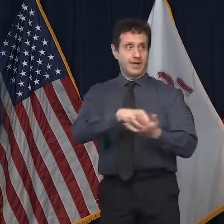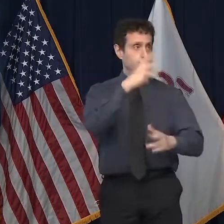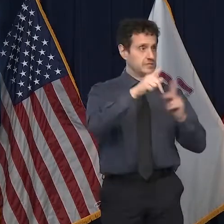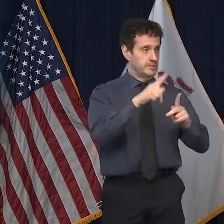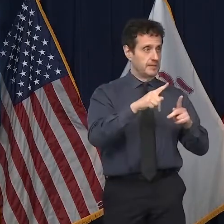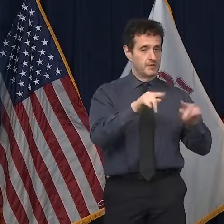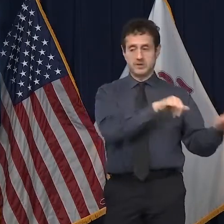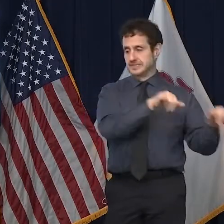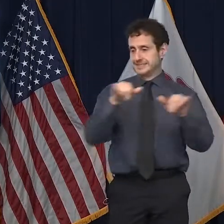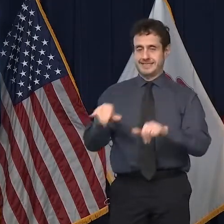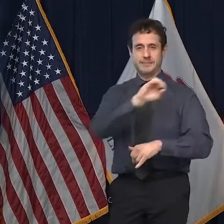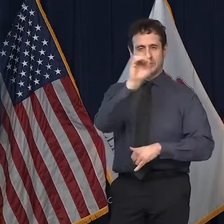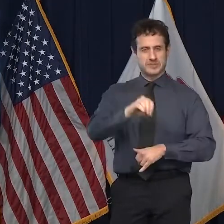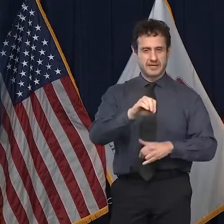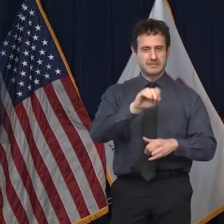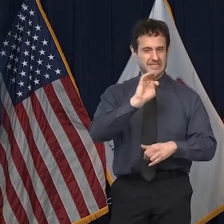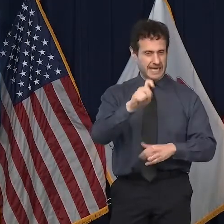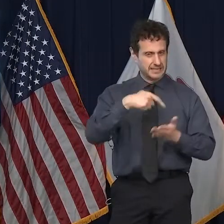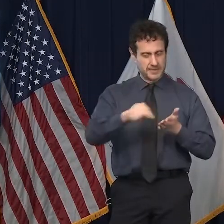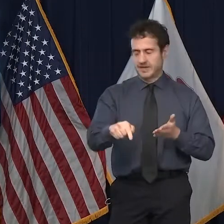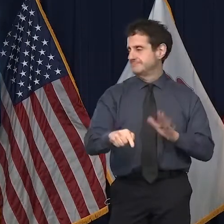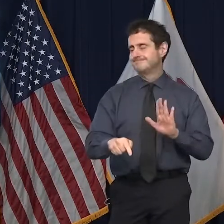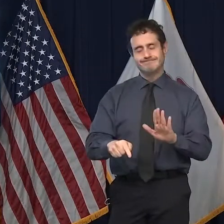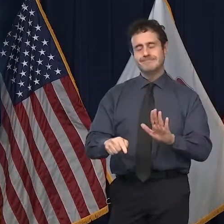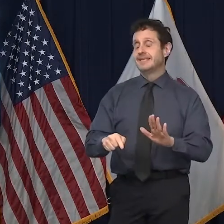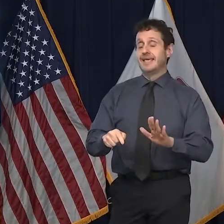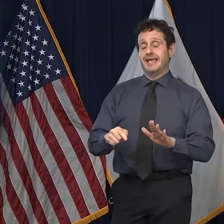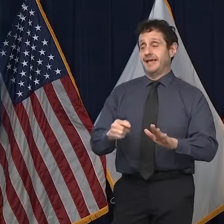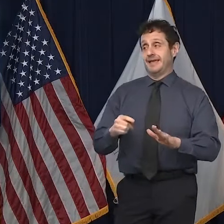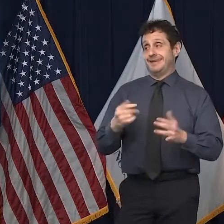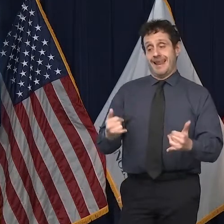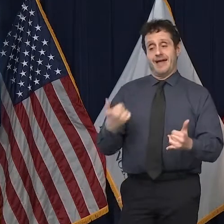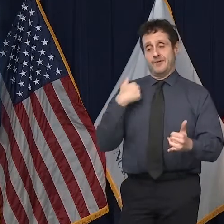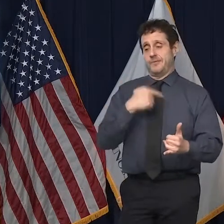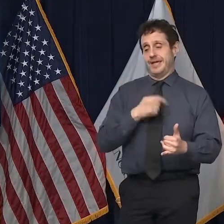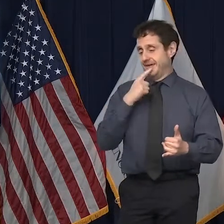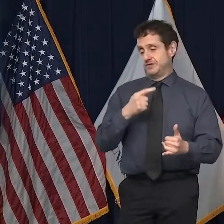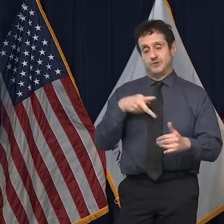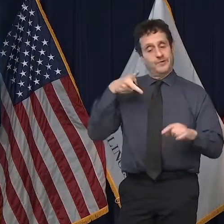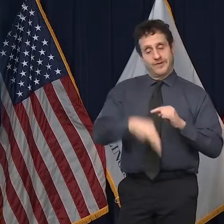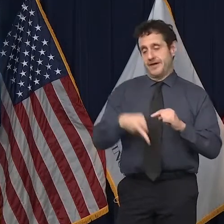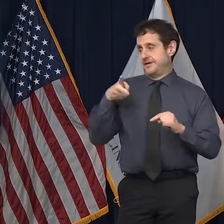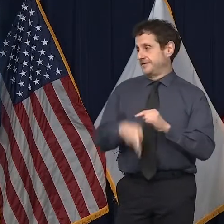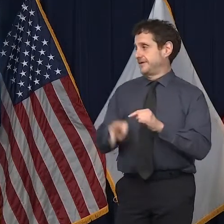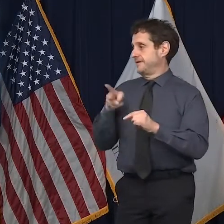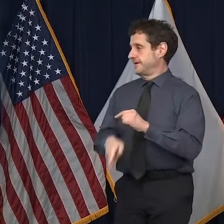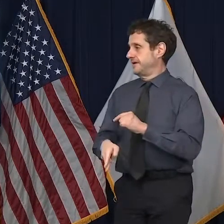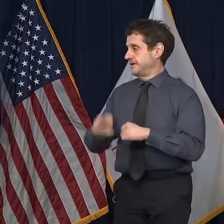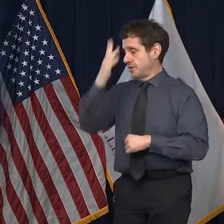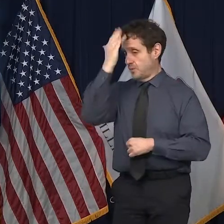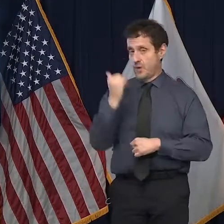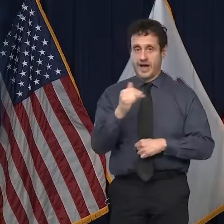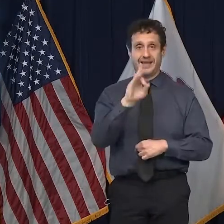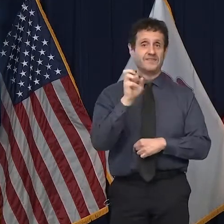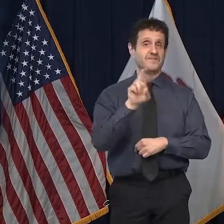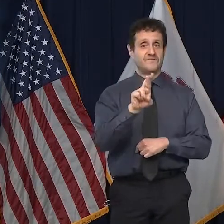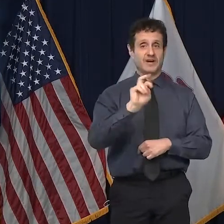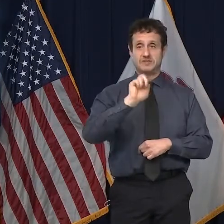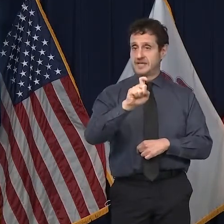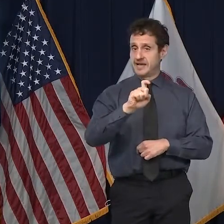some painful cuts. And it's, this has been brought on by the failure of the fair